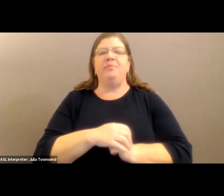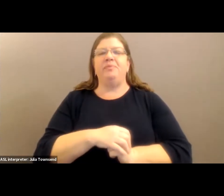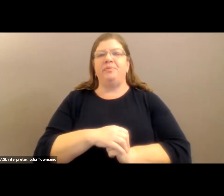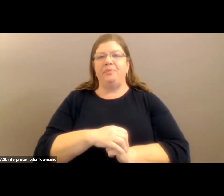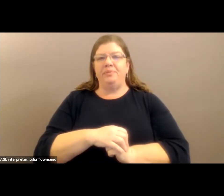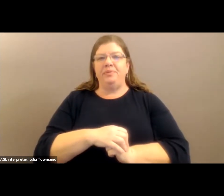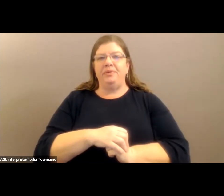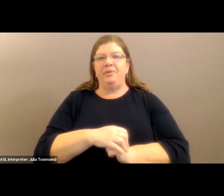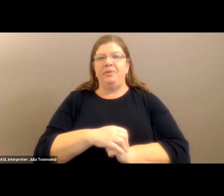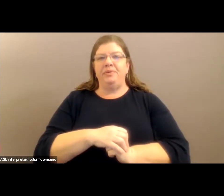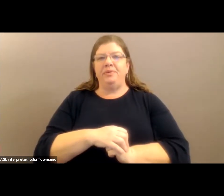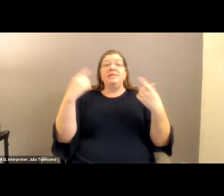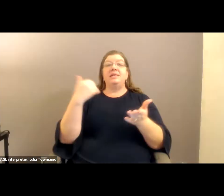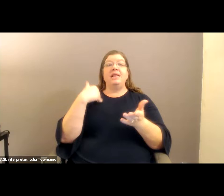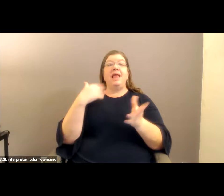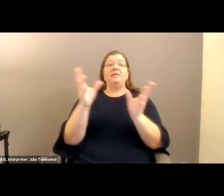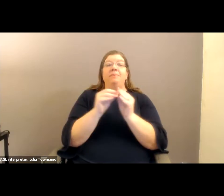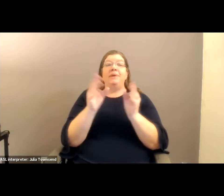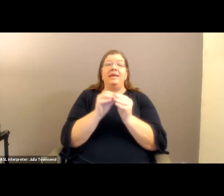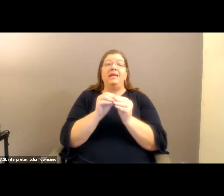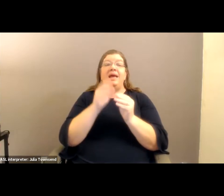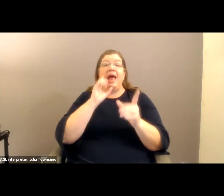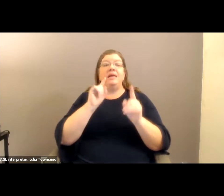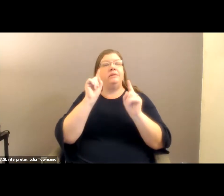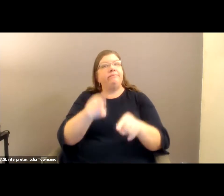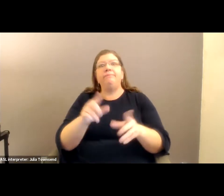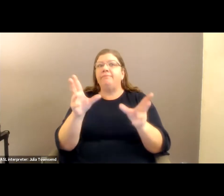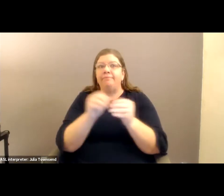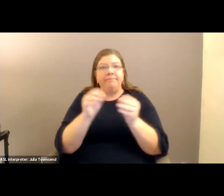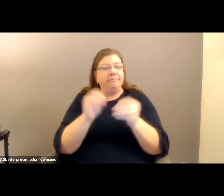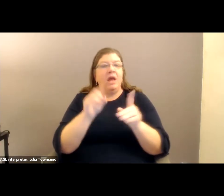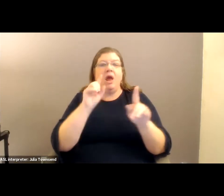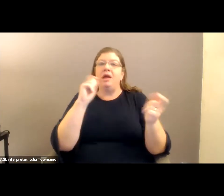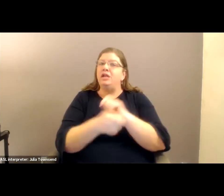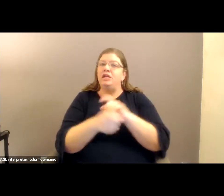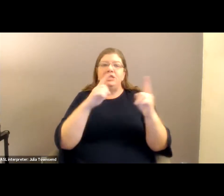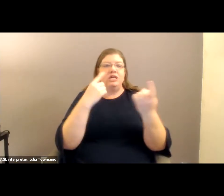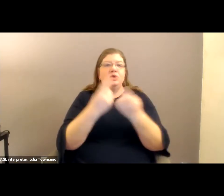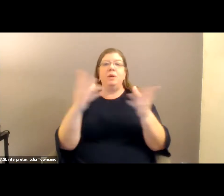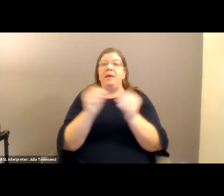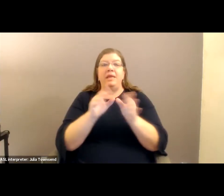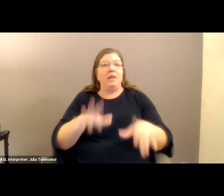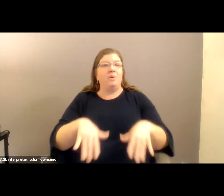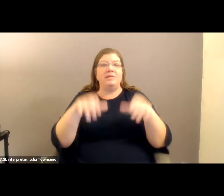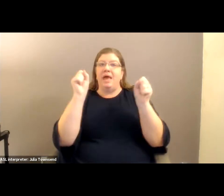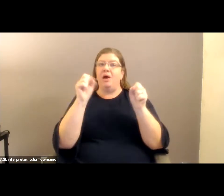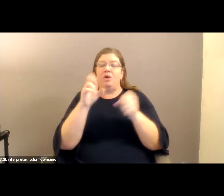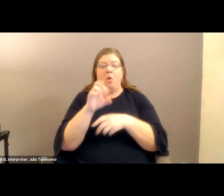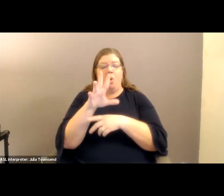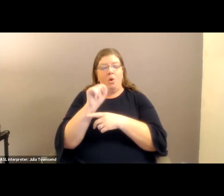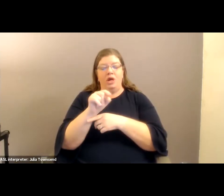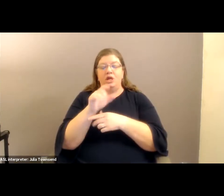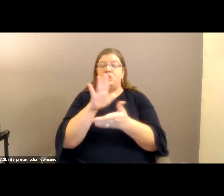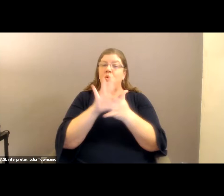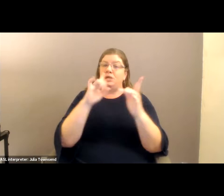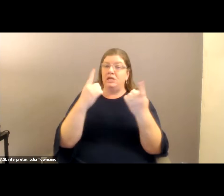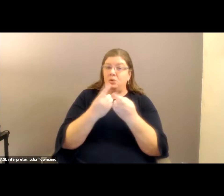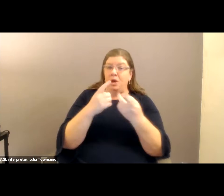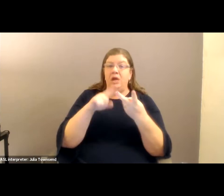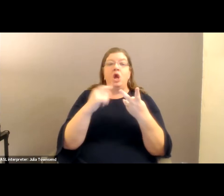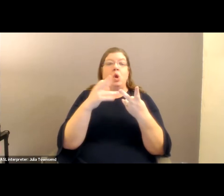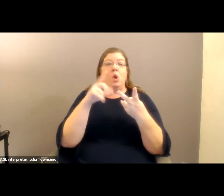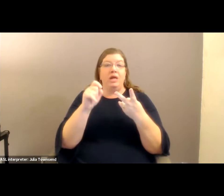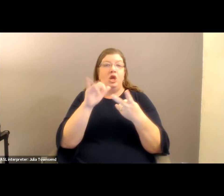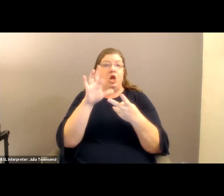Also, since the last meeting, I attended the County Committee on Redistricting meeting that was held. Orchid School District and Goleta Union were